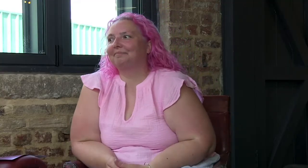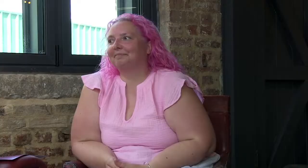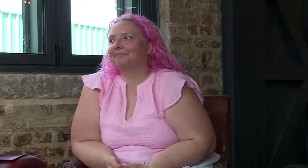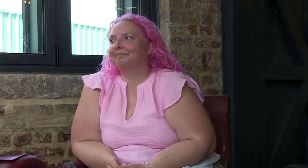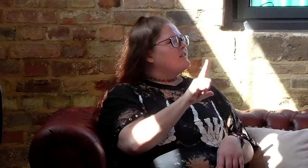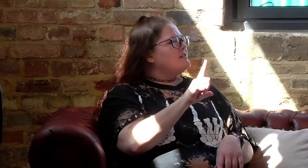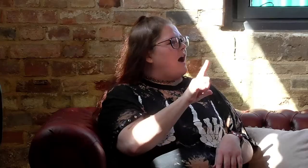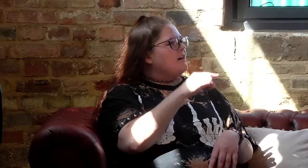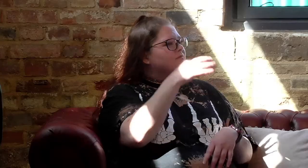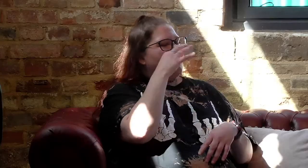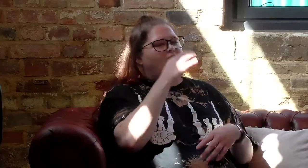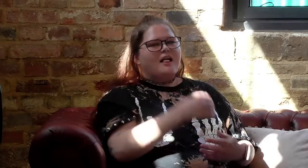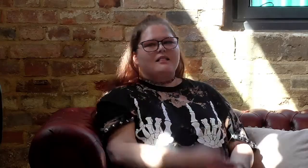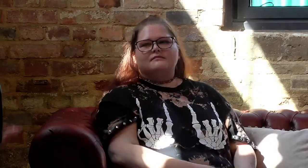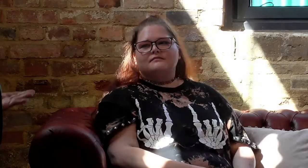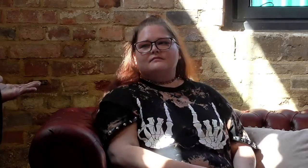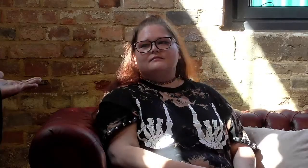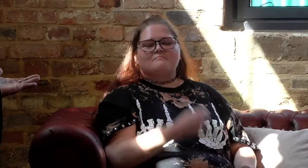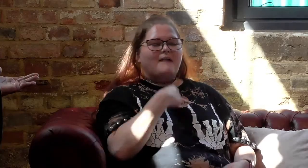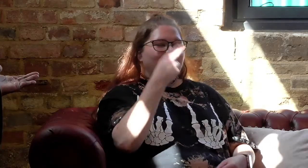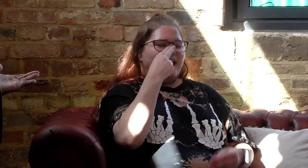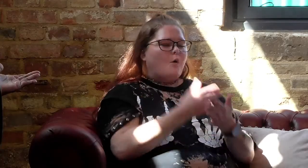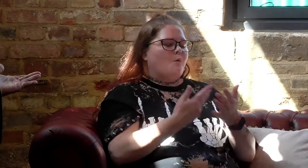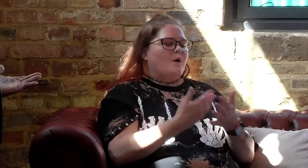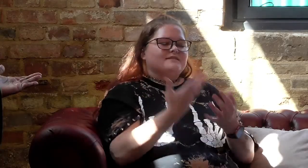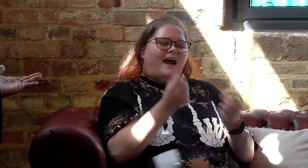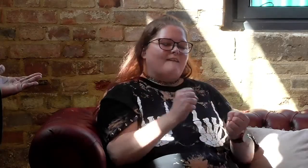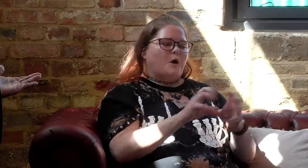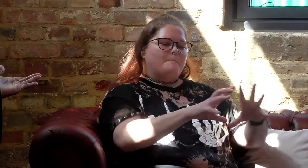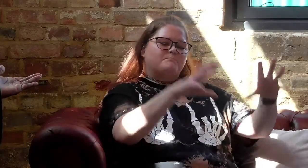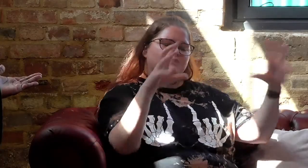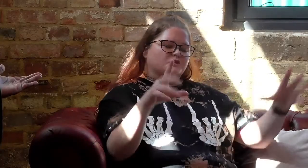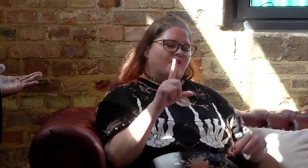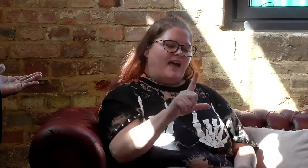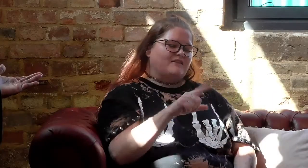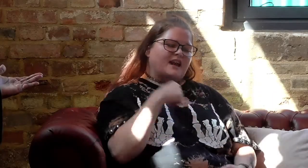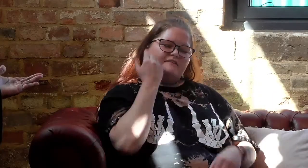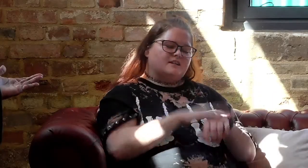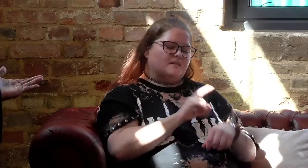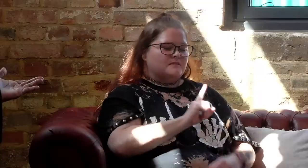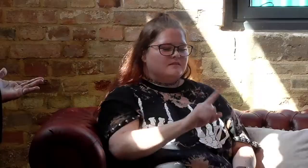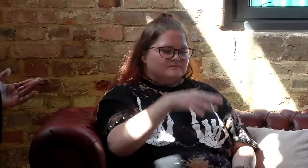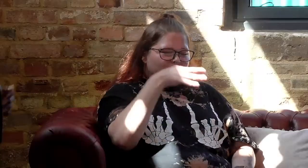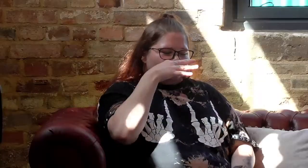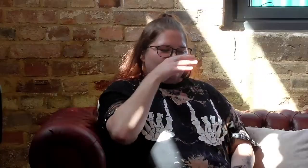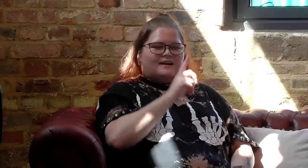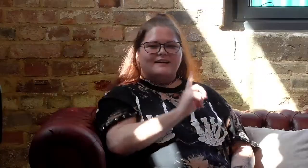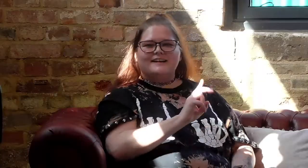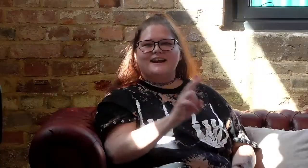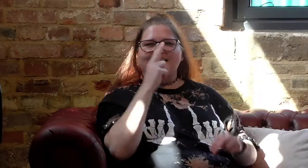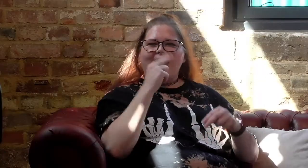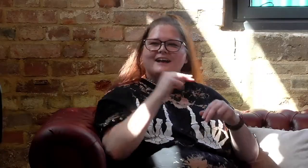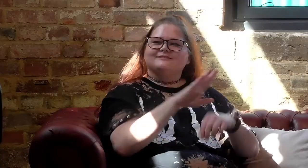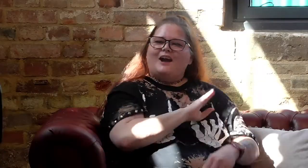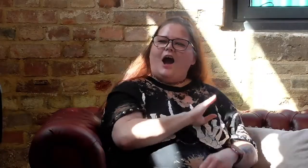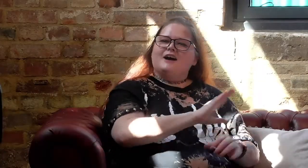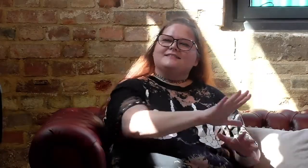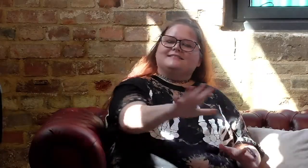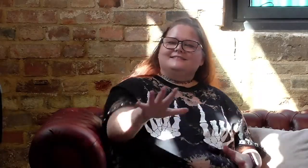it? Same as lavender. Oh, the smell. Always, like every time I see a bush of lavender, I have to give it a